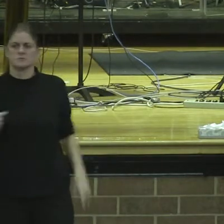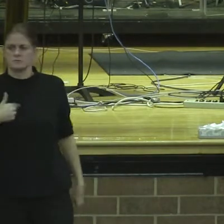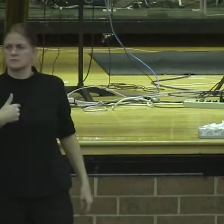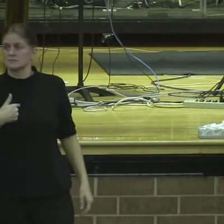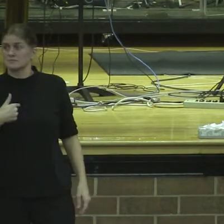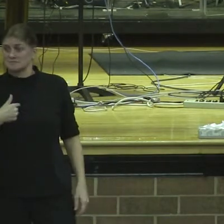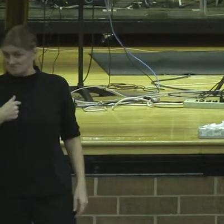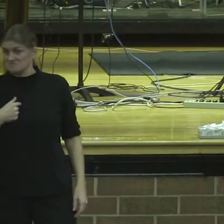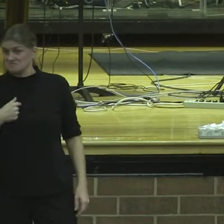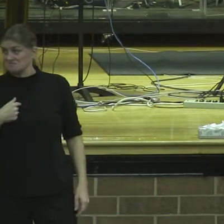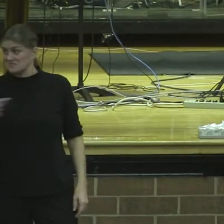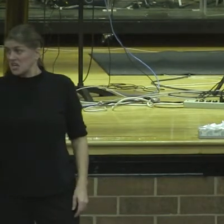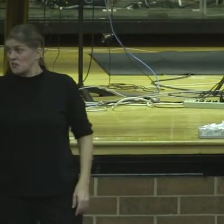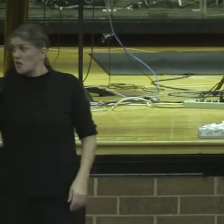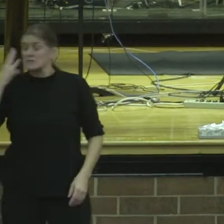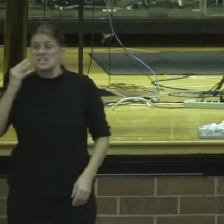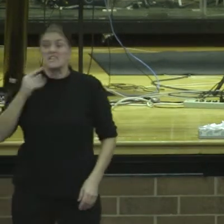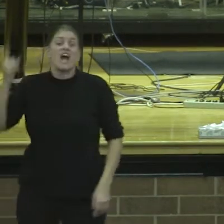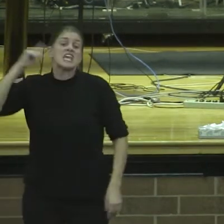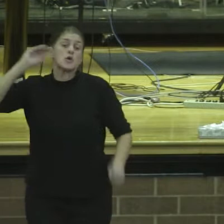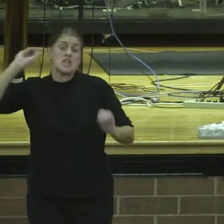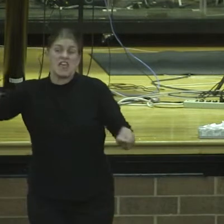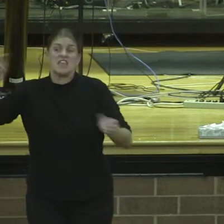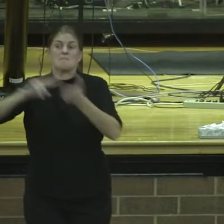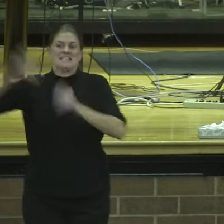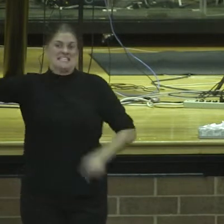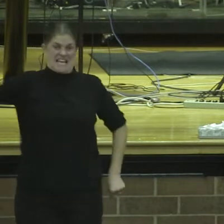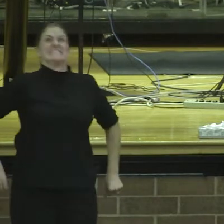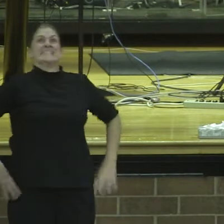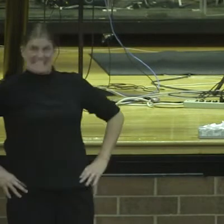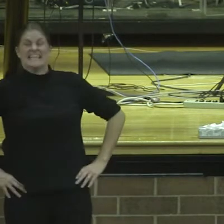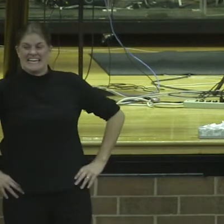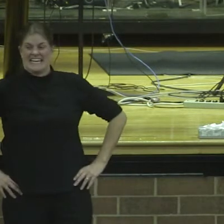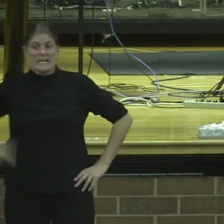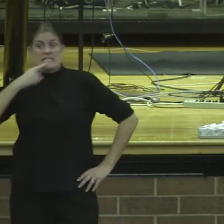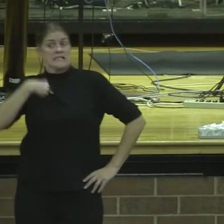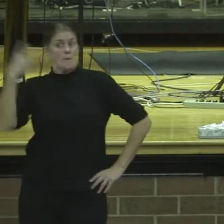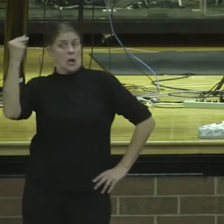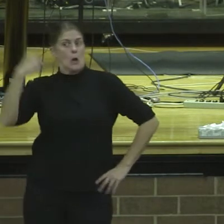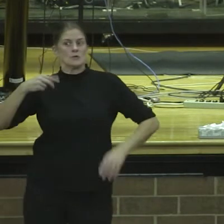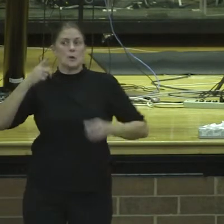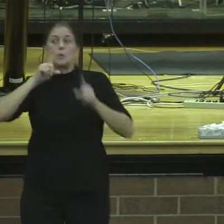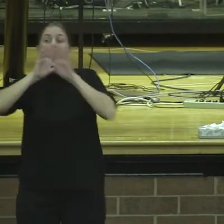How many of you have ever done the whole, if I don't hear anything, I'm going to take that as a yes?